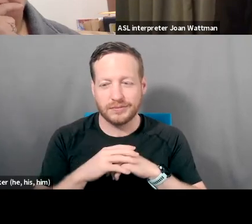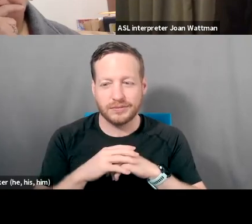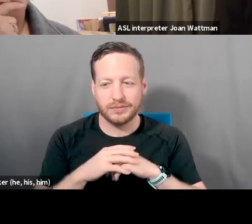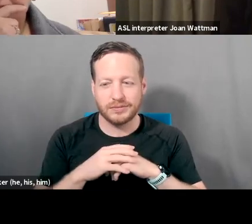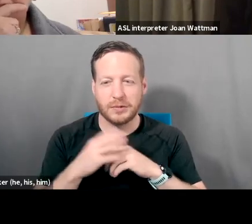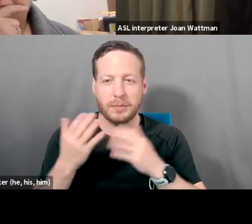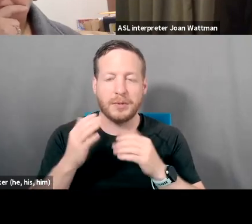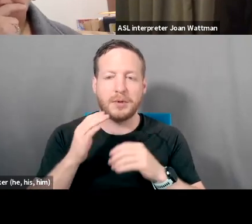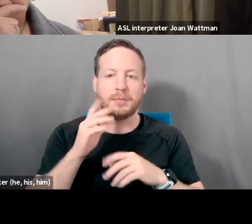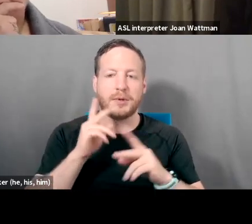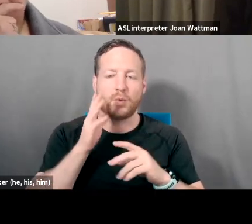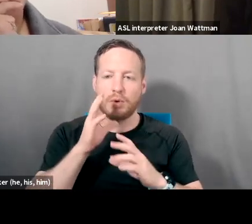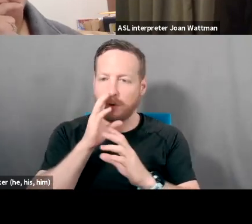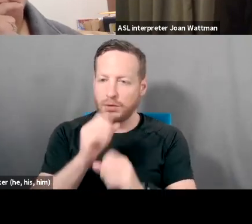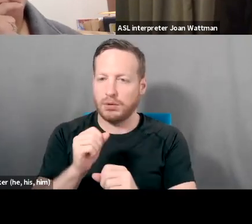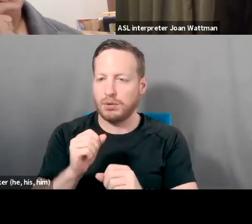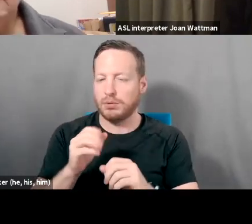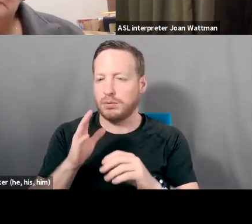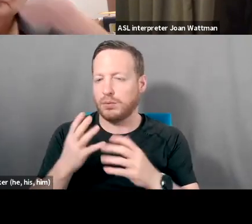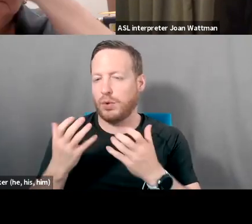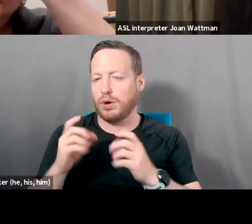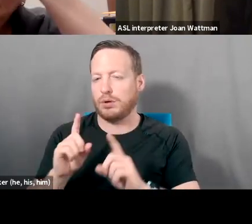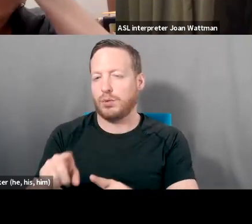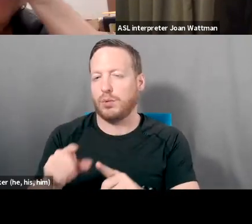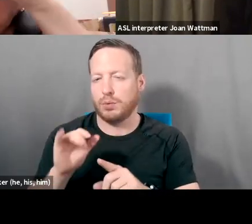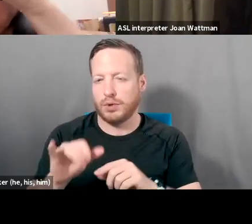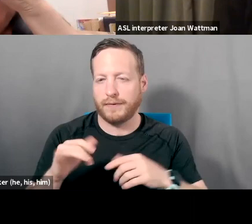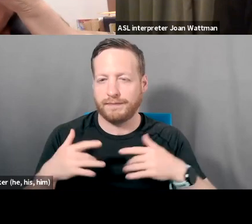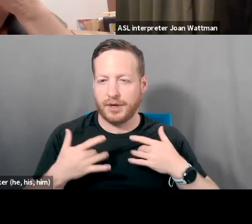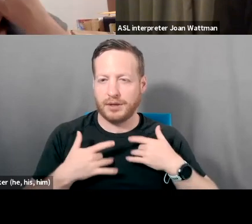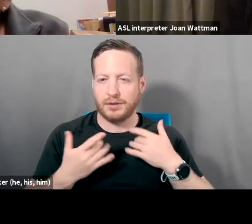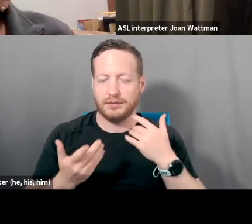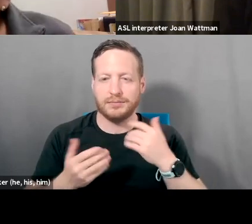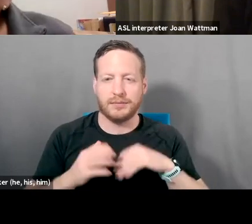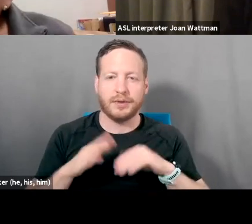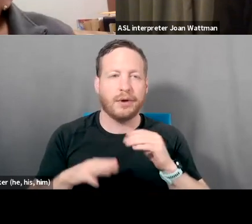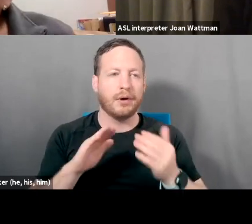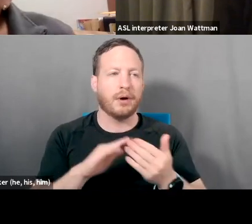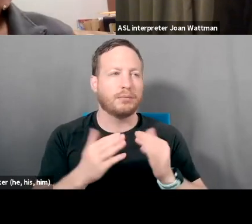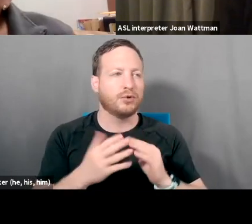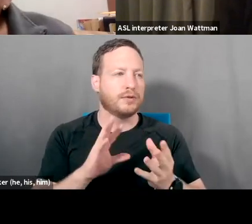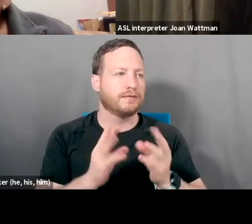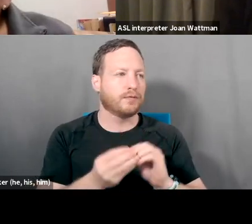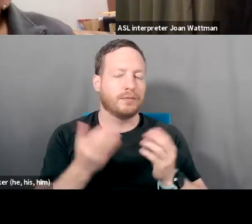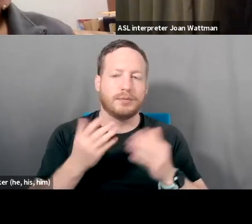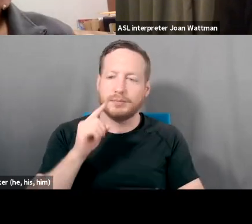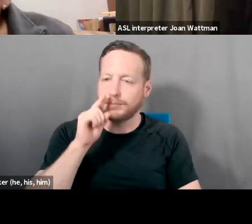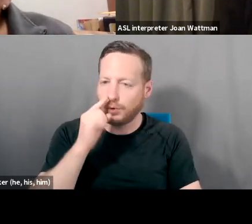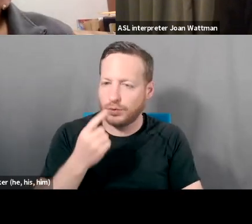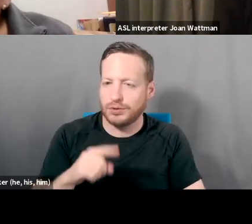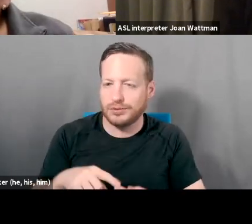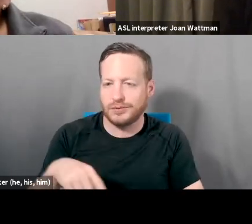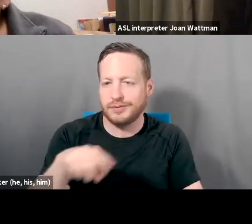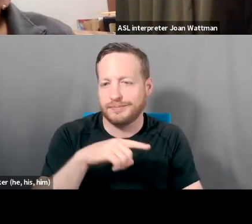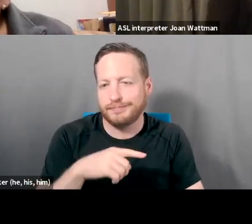discussion. So first, maybe speakers on a panel to draw people in, something that people would want to go to an